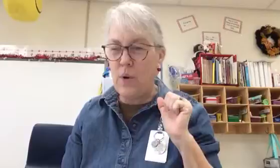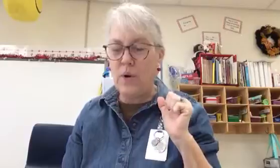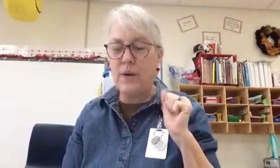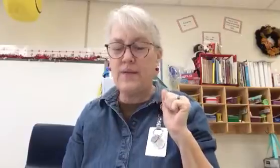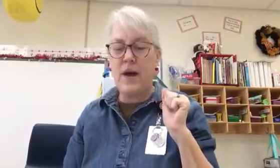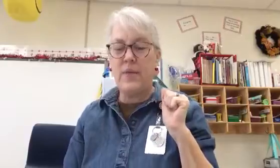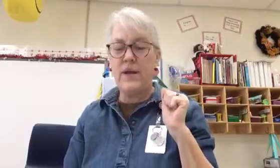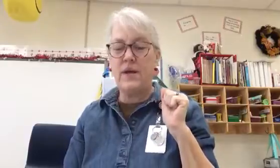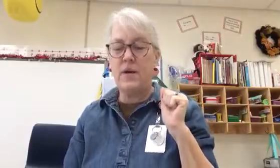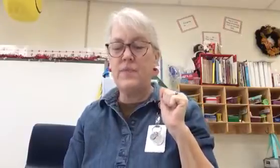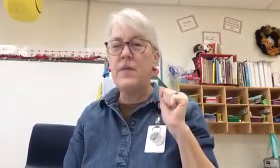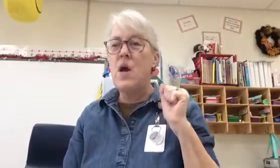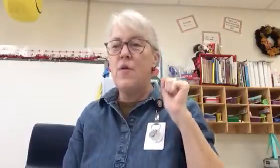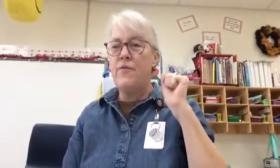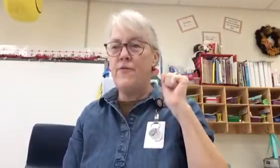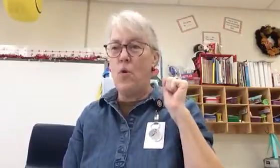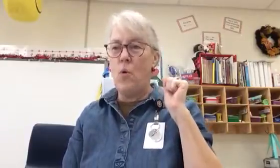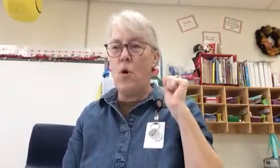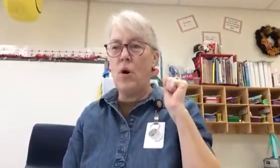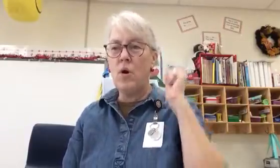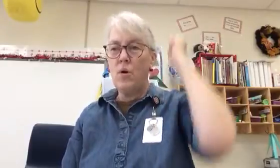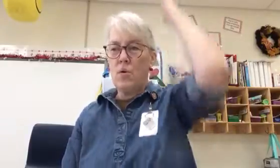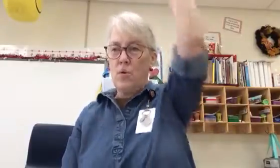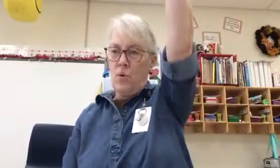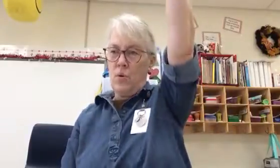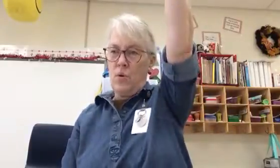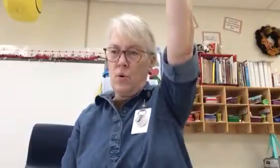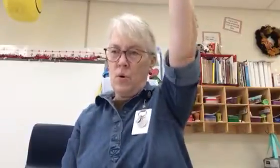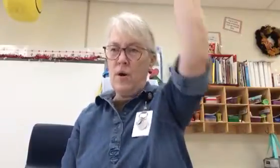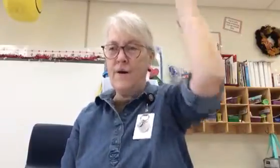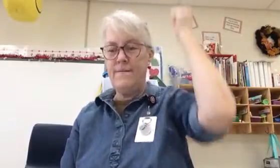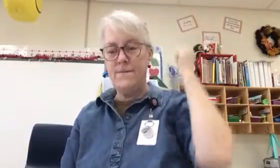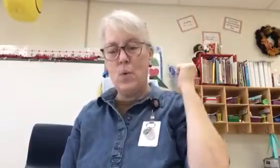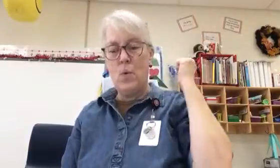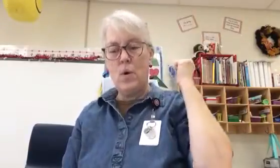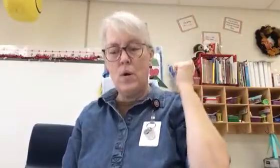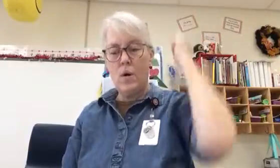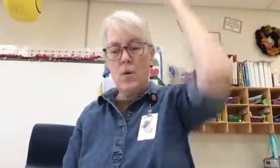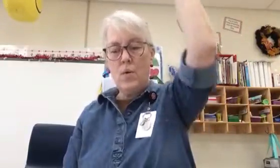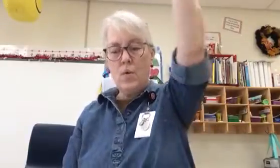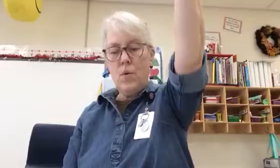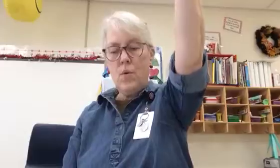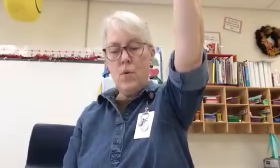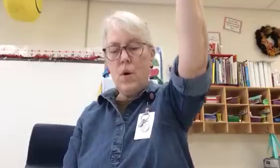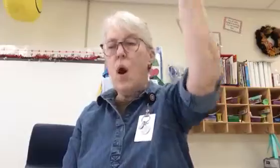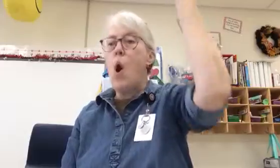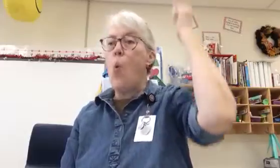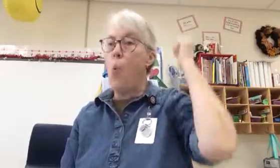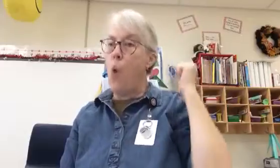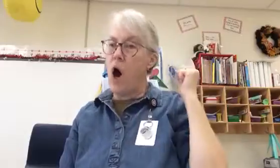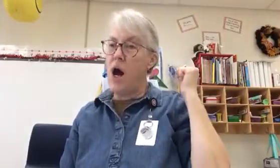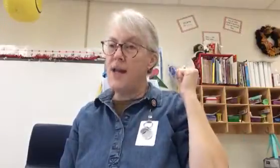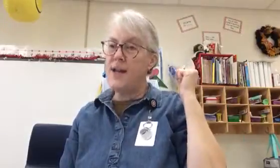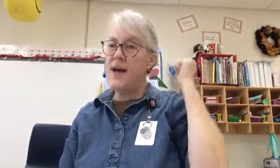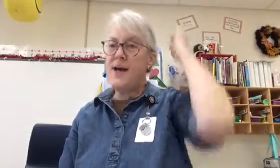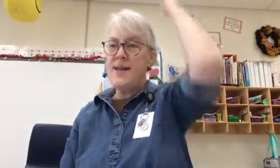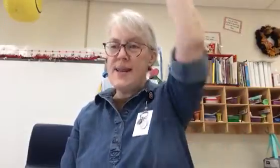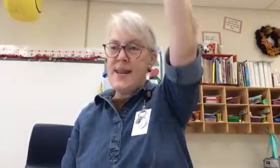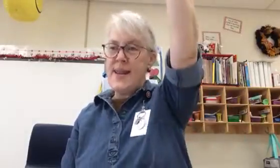the word that we hear. Four, r, one, n,